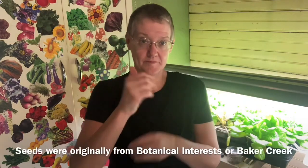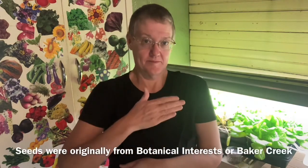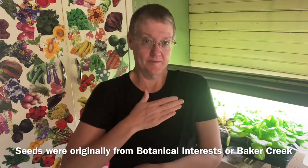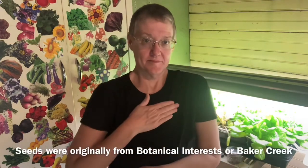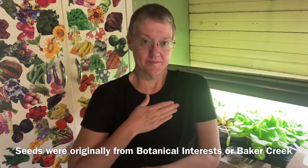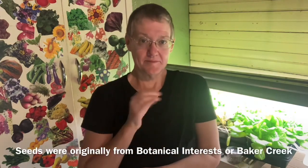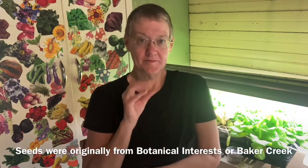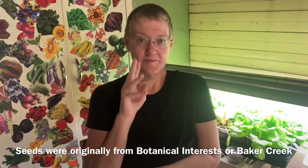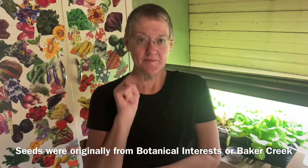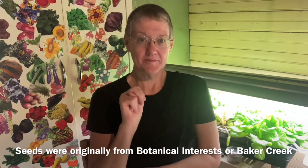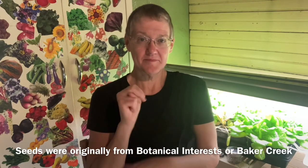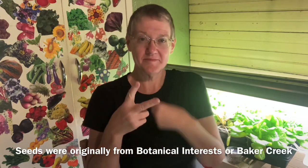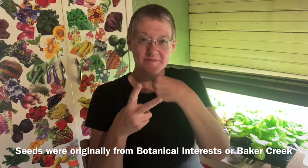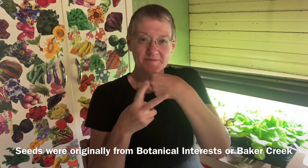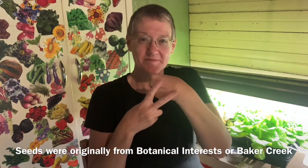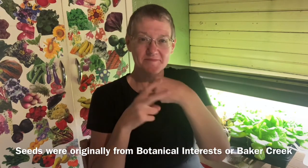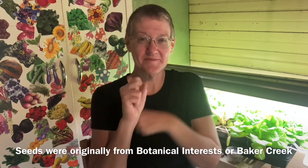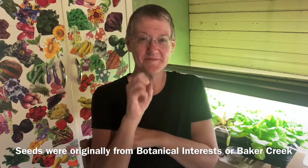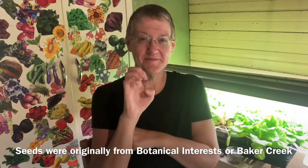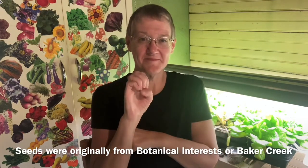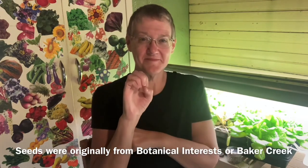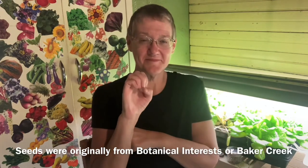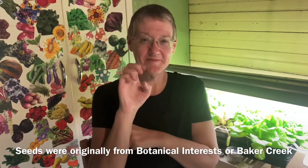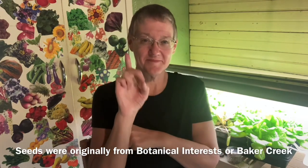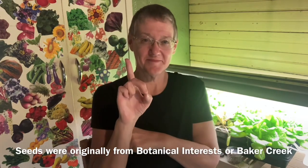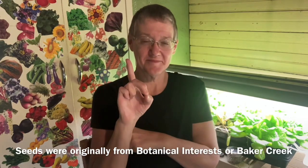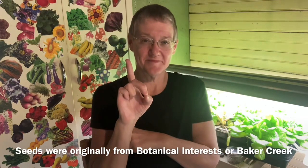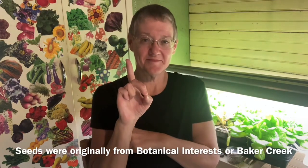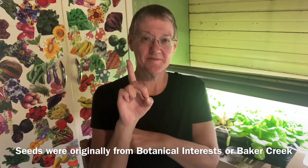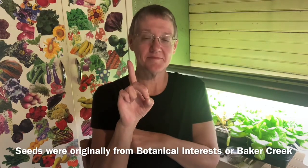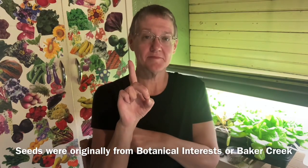Now, most of these were my own saved seeds.